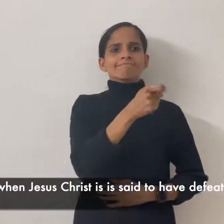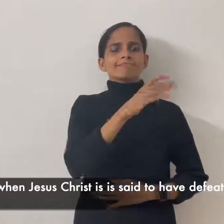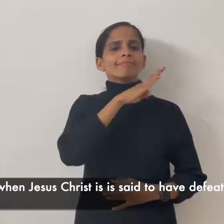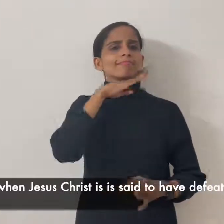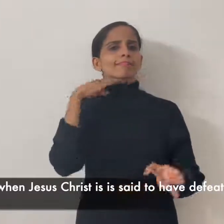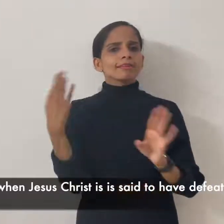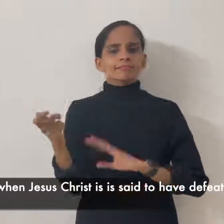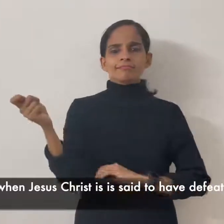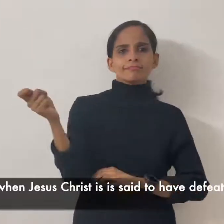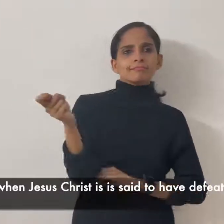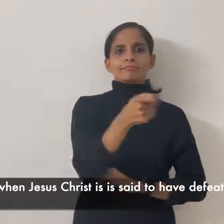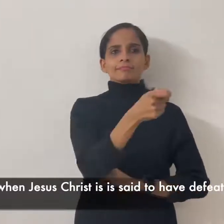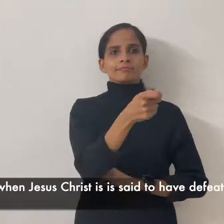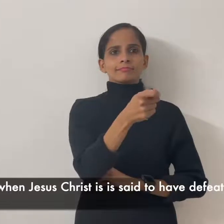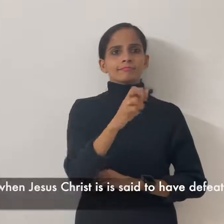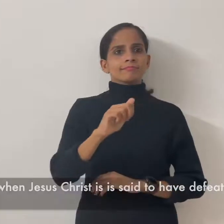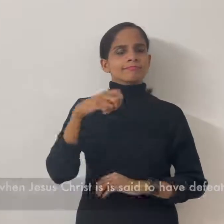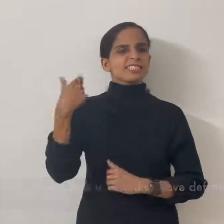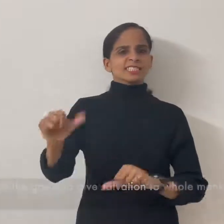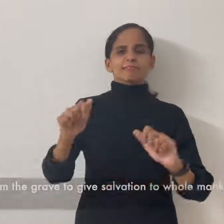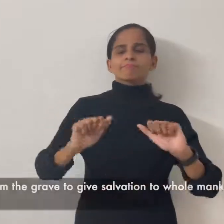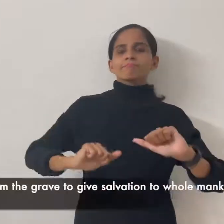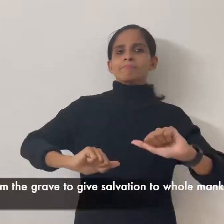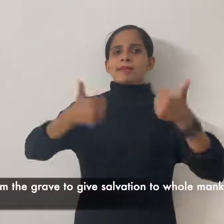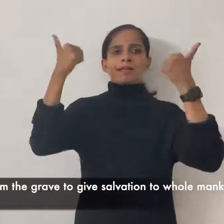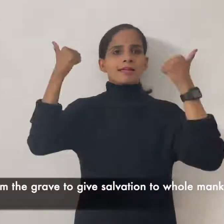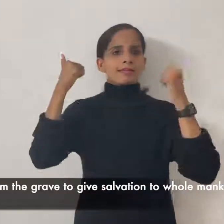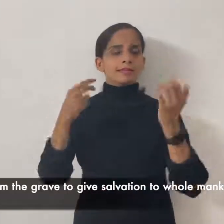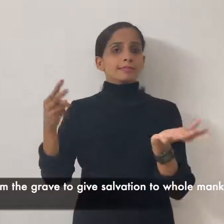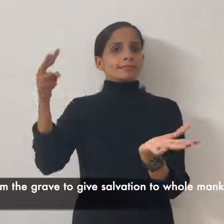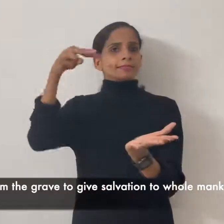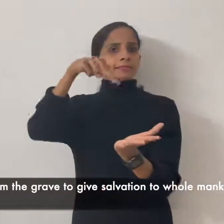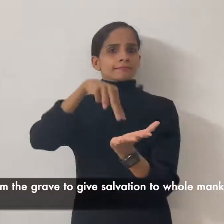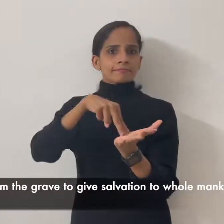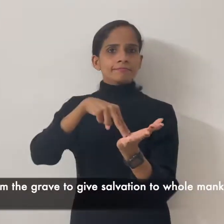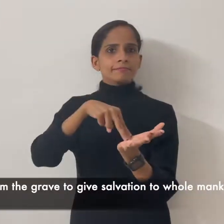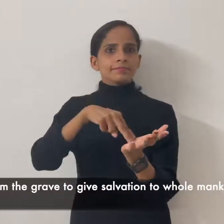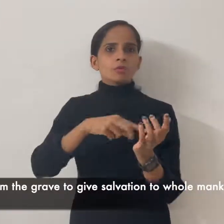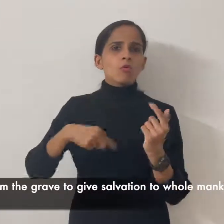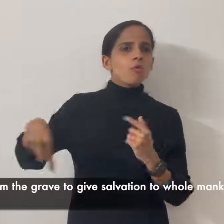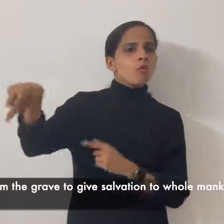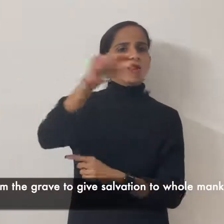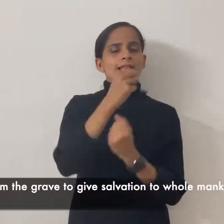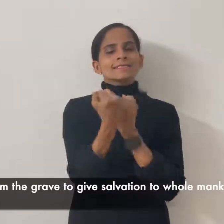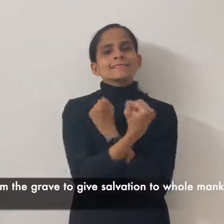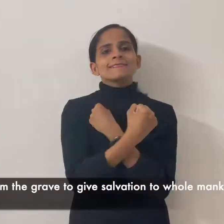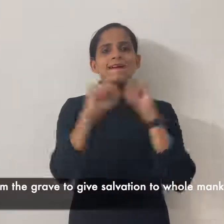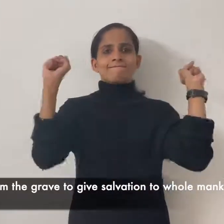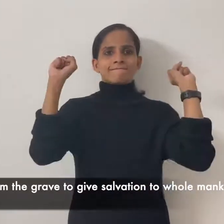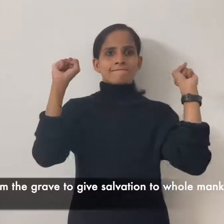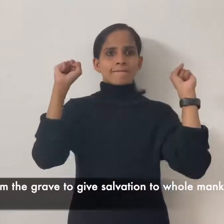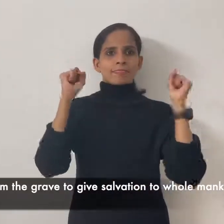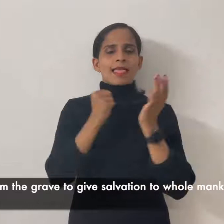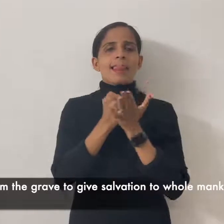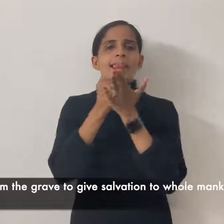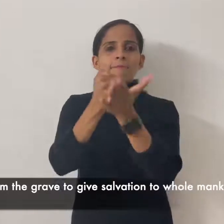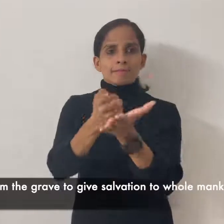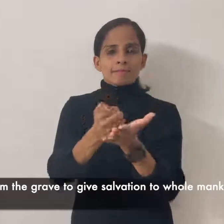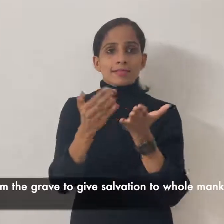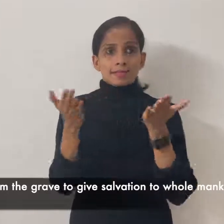Christ is said to have defeated death and he arose from the grave to give salvation to all